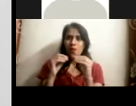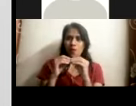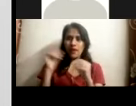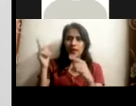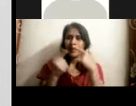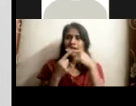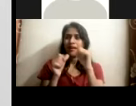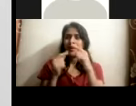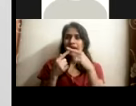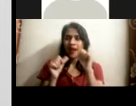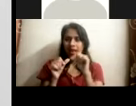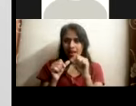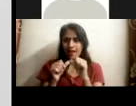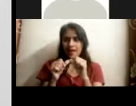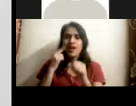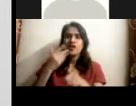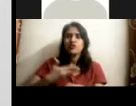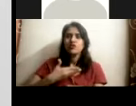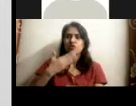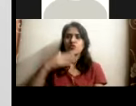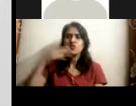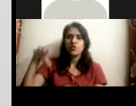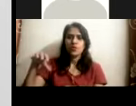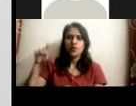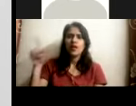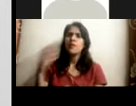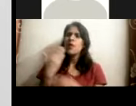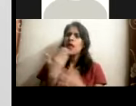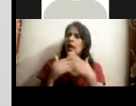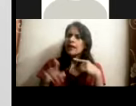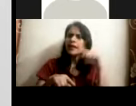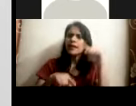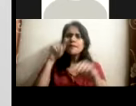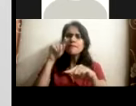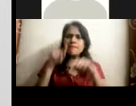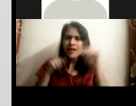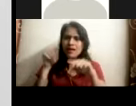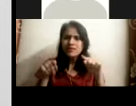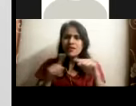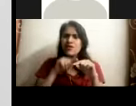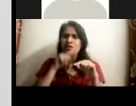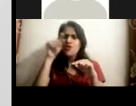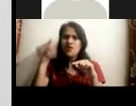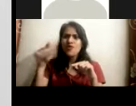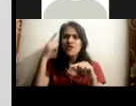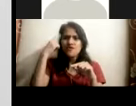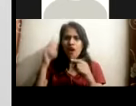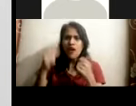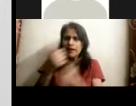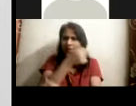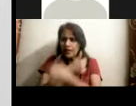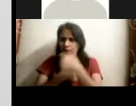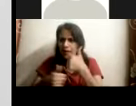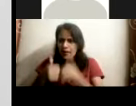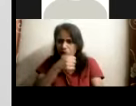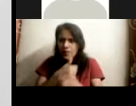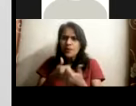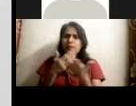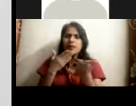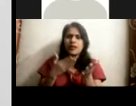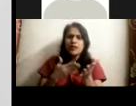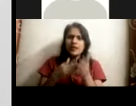student. Is it like that wherever the measurement will come, then it will go for the quantitative research, and